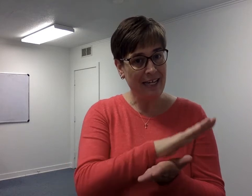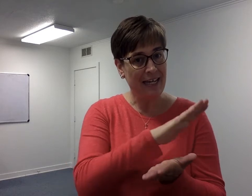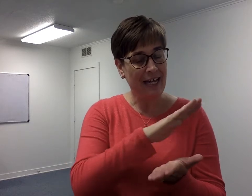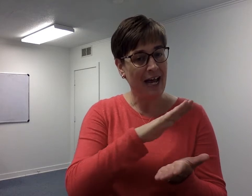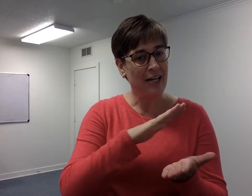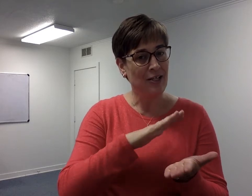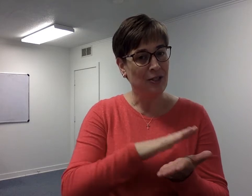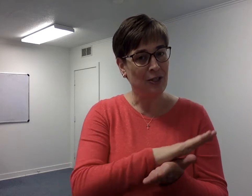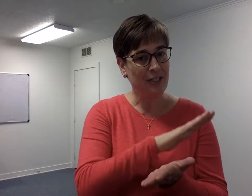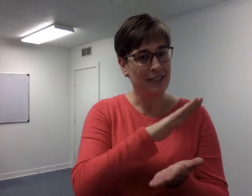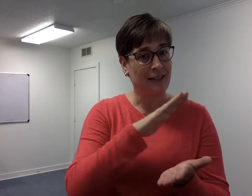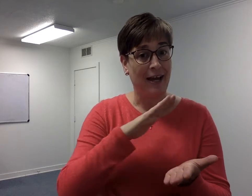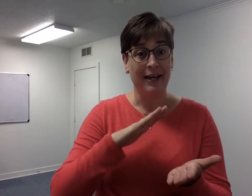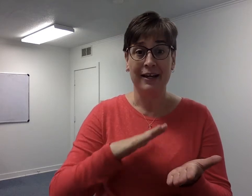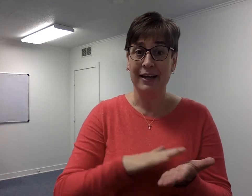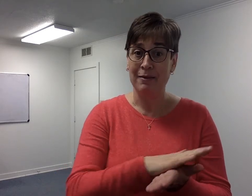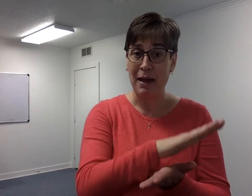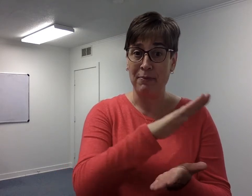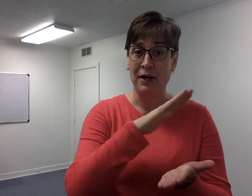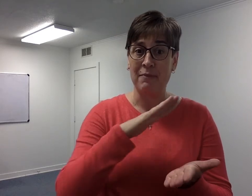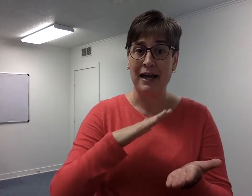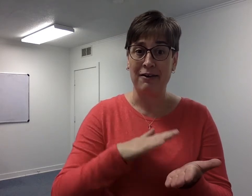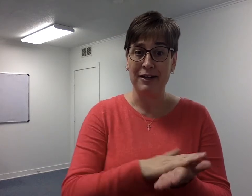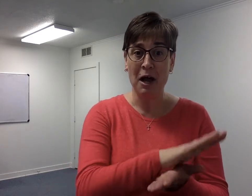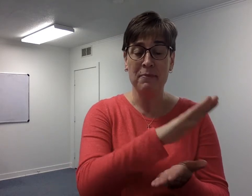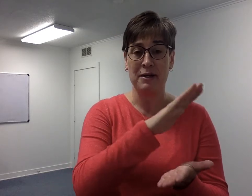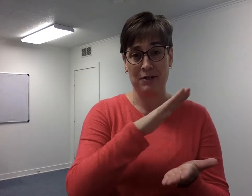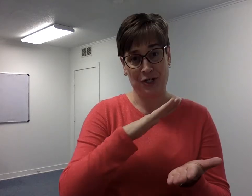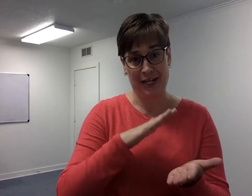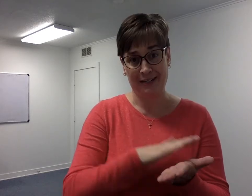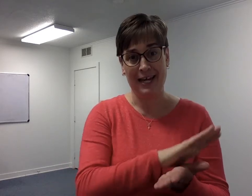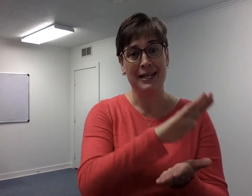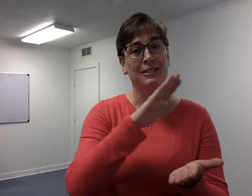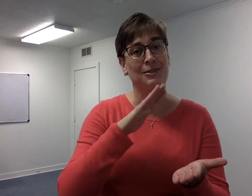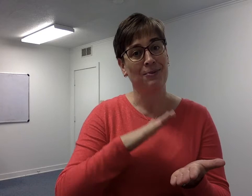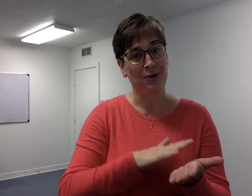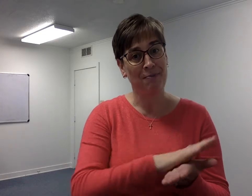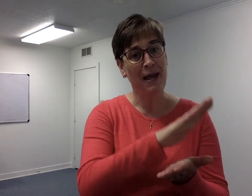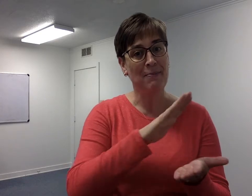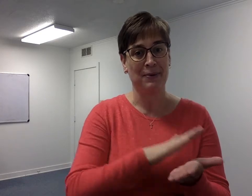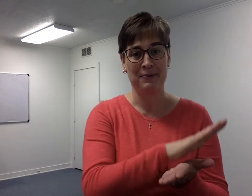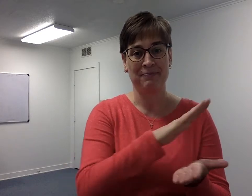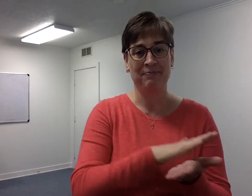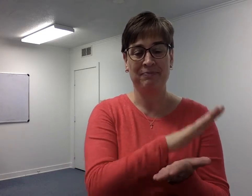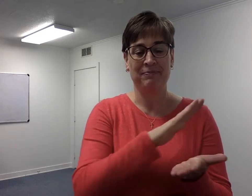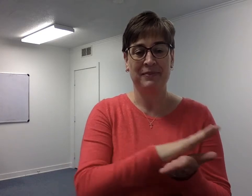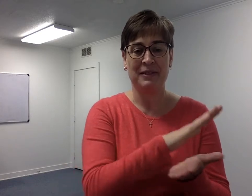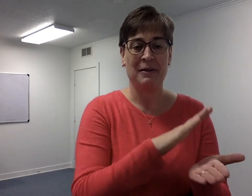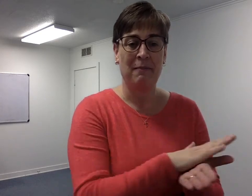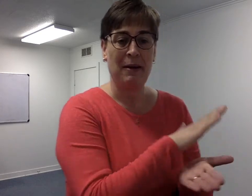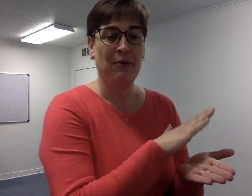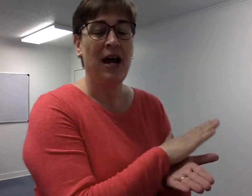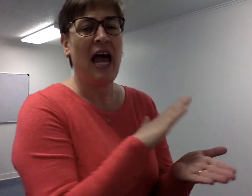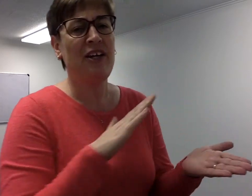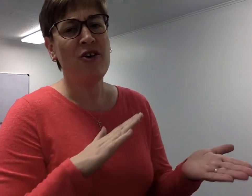it kind of looks like paper coming out of the copying machine, hence the word paper. Paper. And you don't